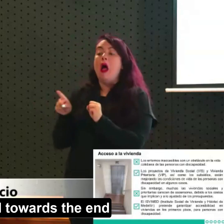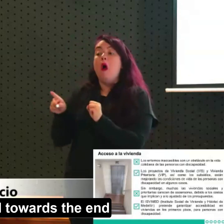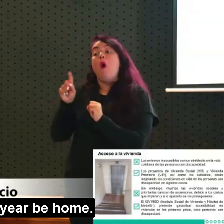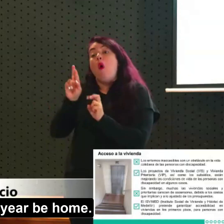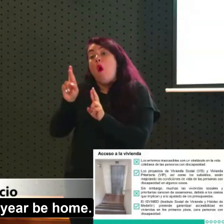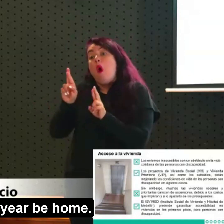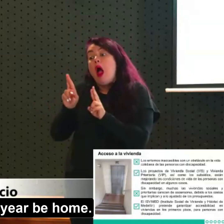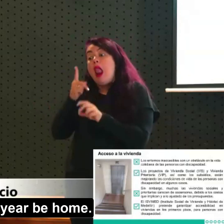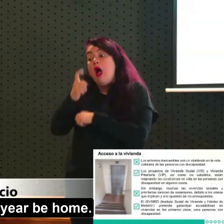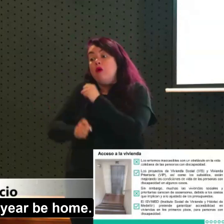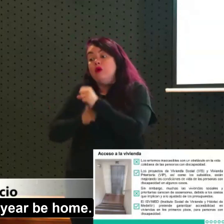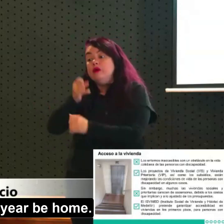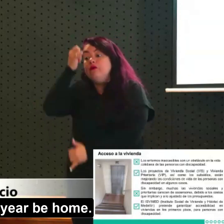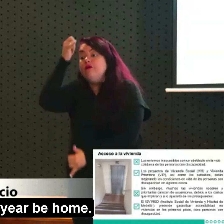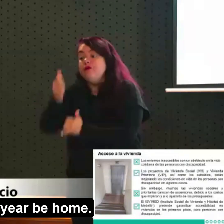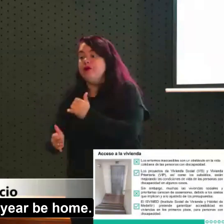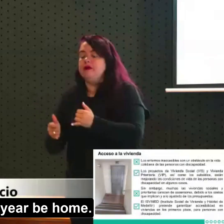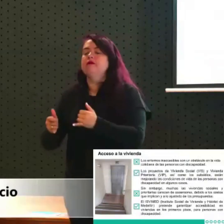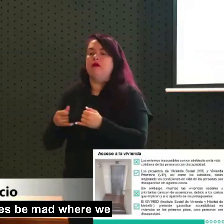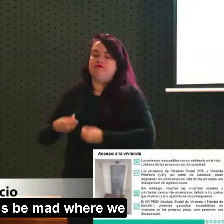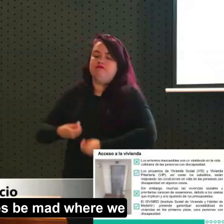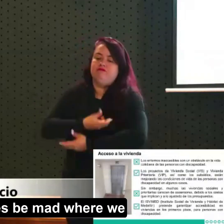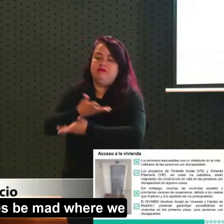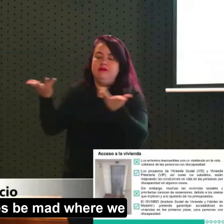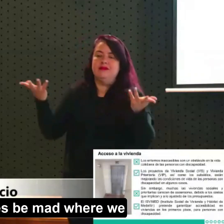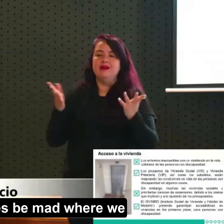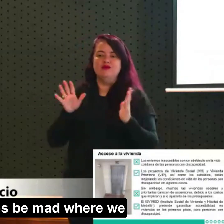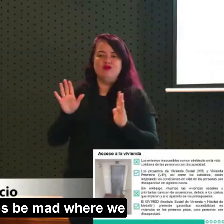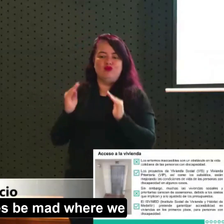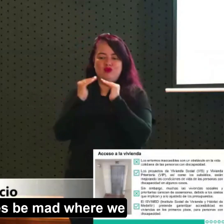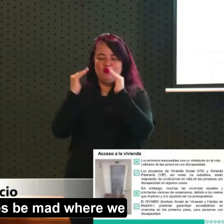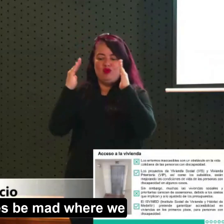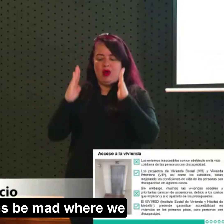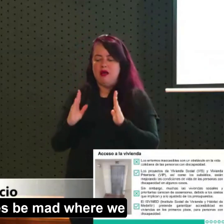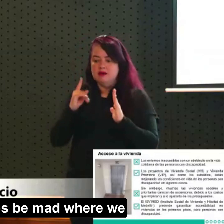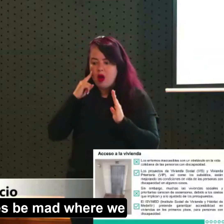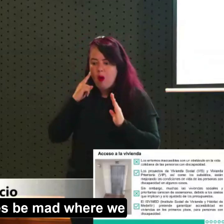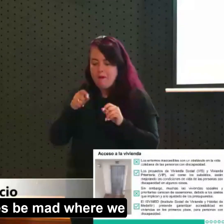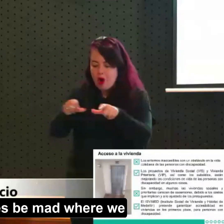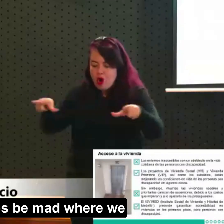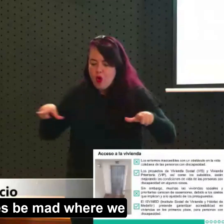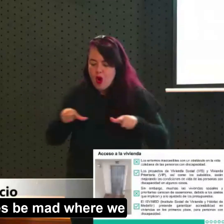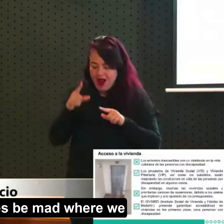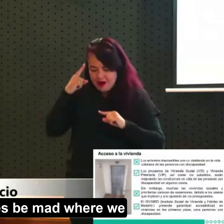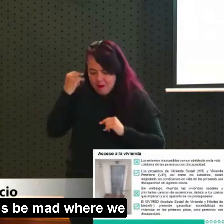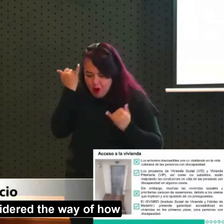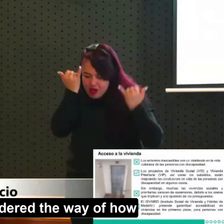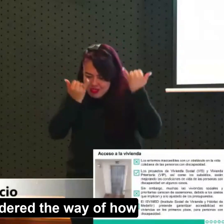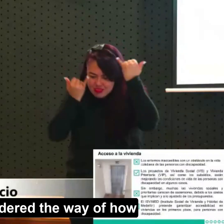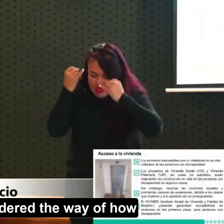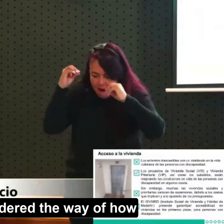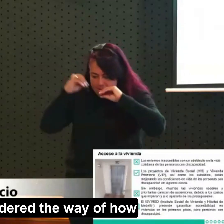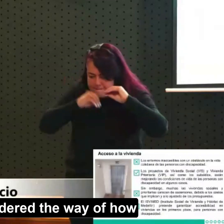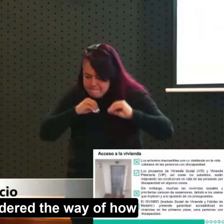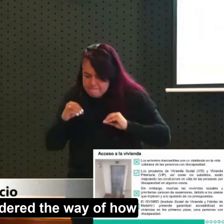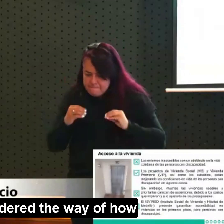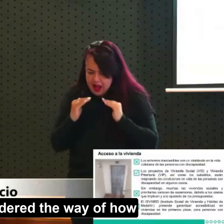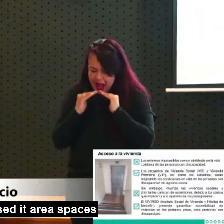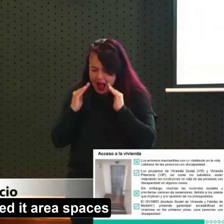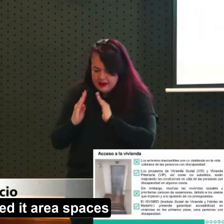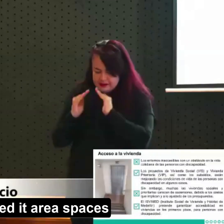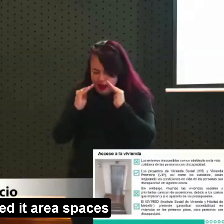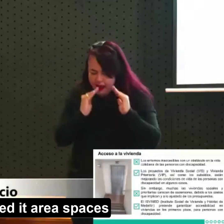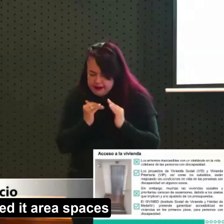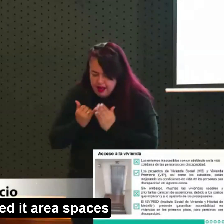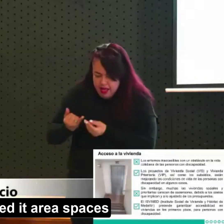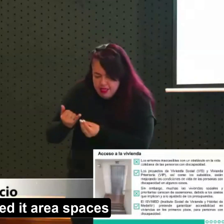towards the end of the year. The home laboratory ISVMed, where we have reconsidered the way of how